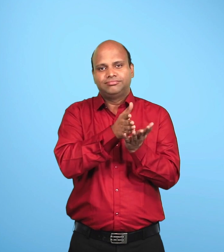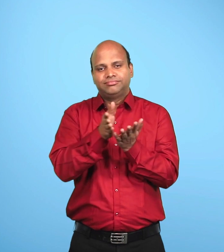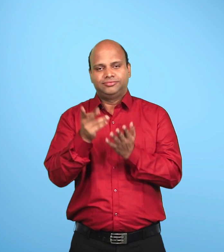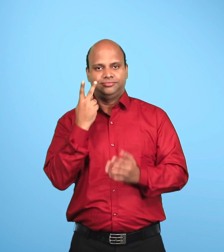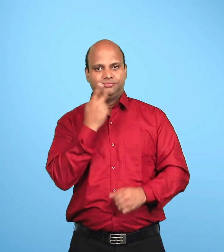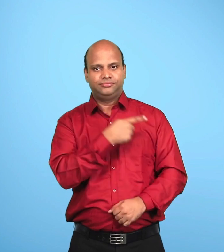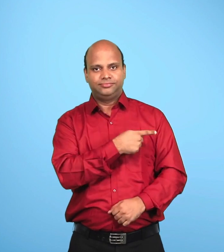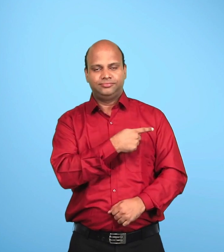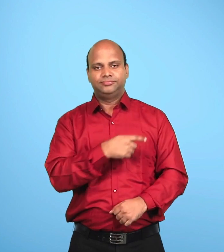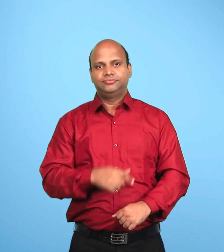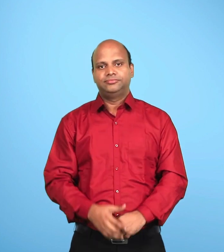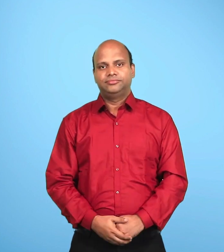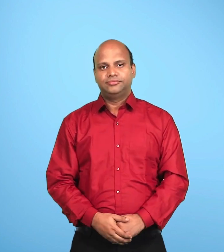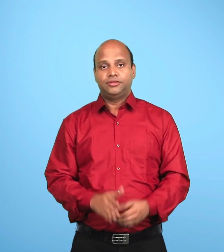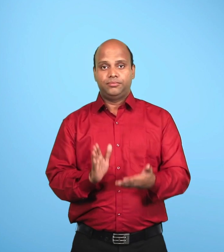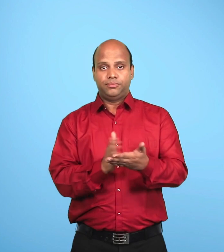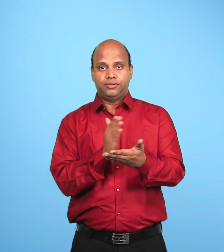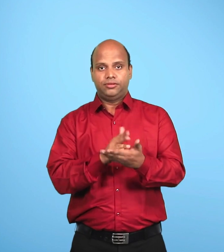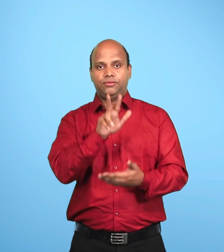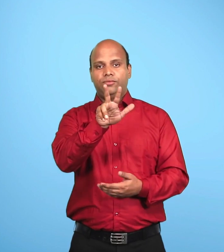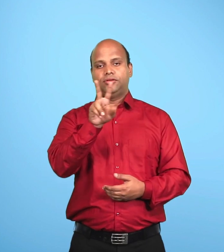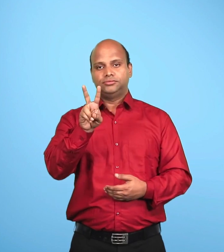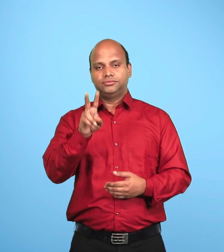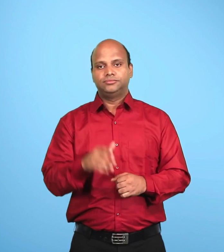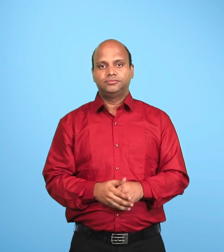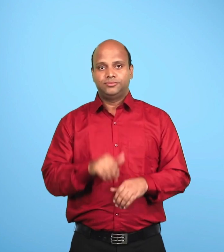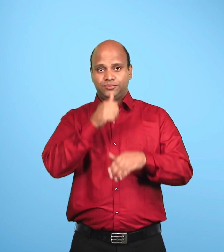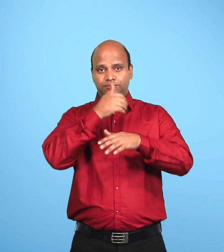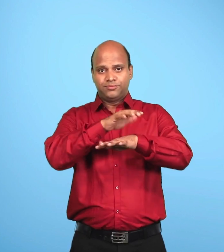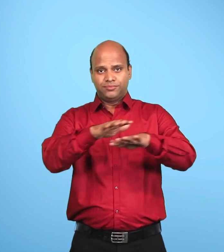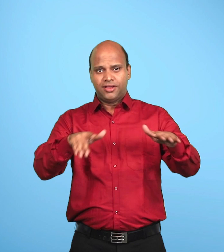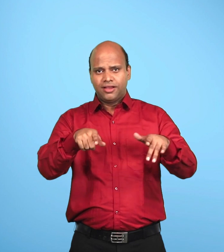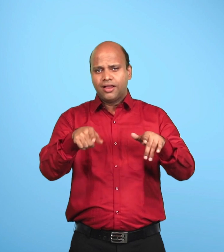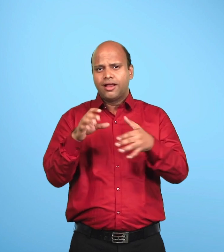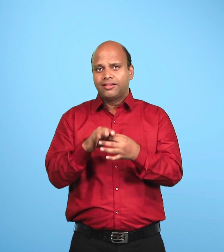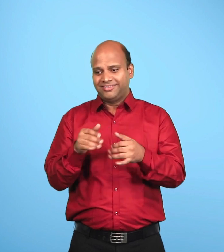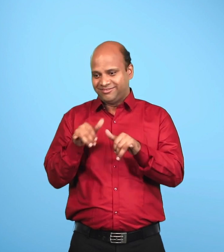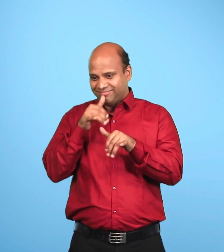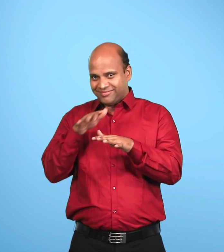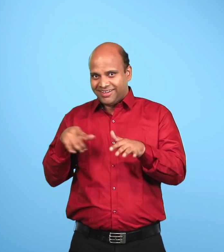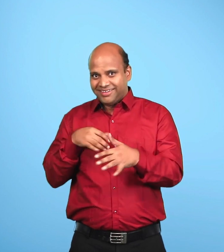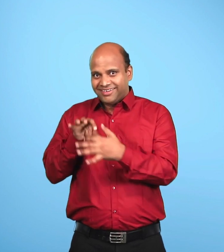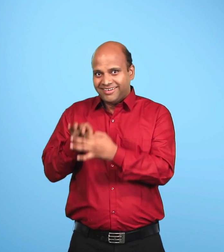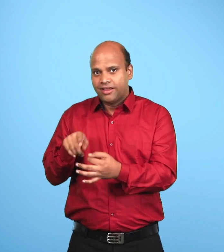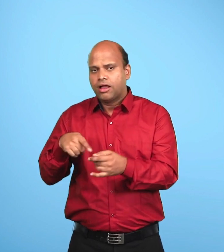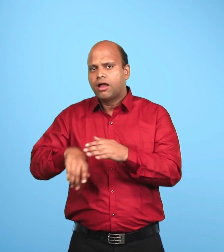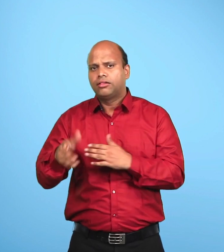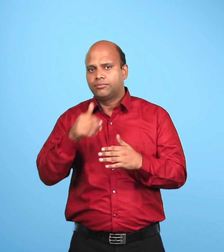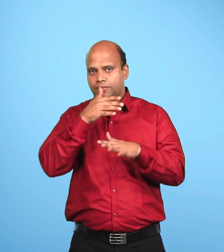of fish. Page 82. Lakes, rivers, and oceans are some